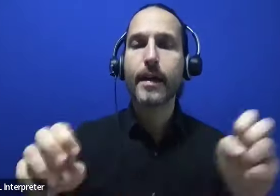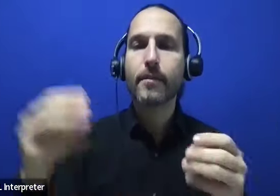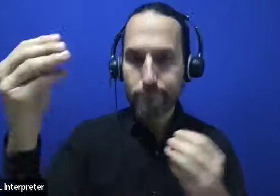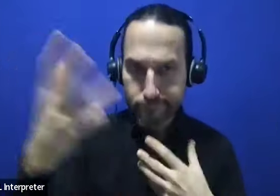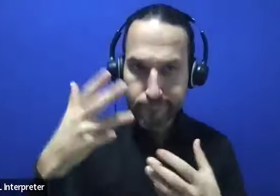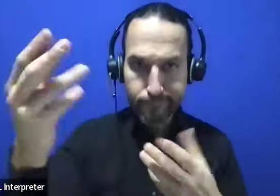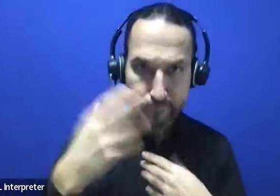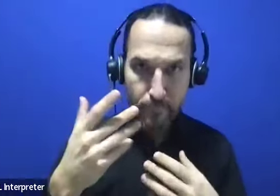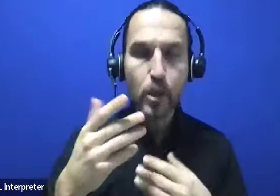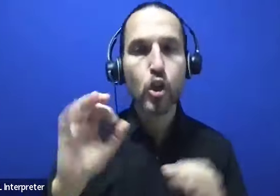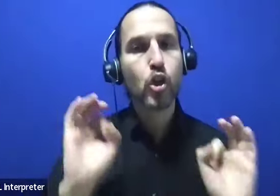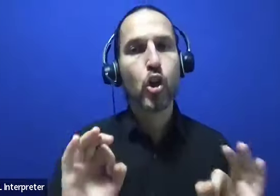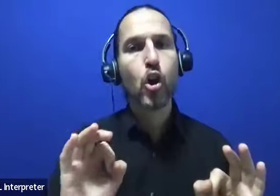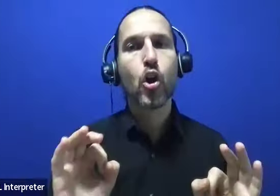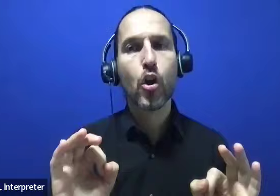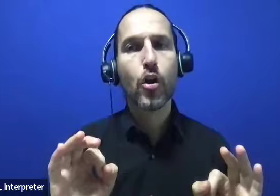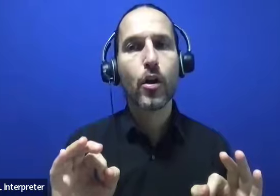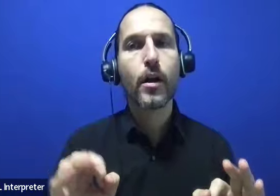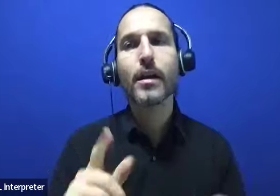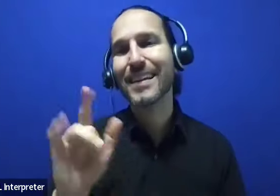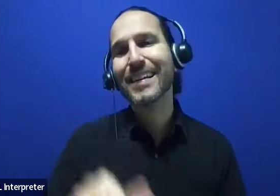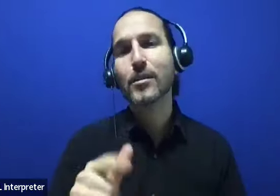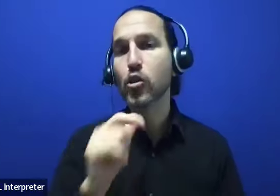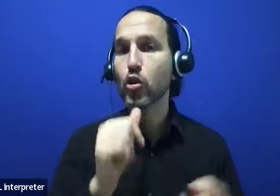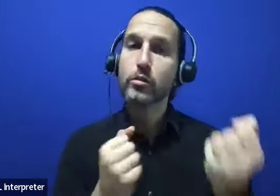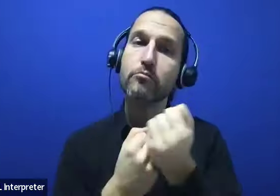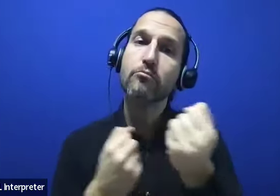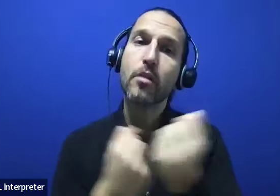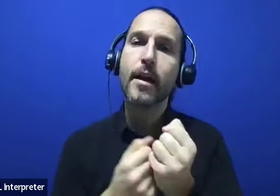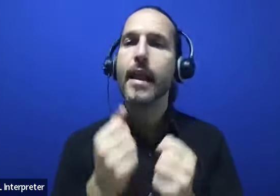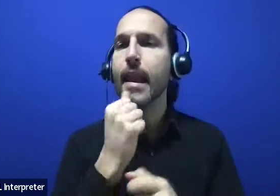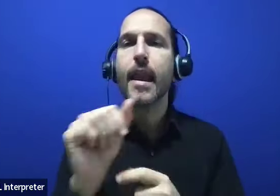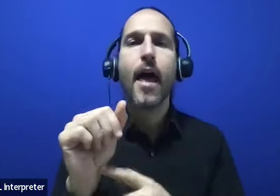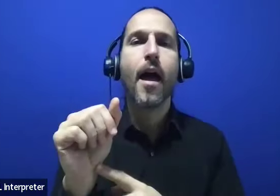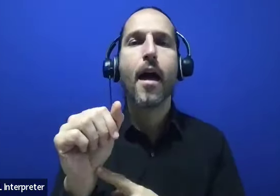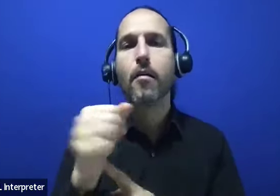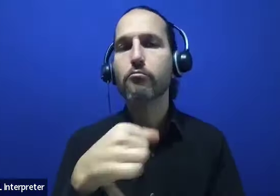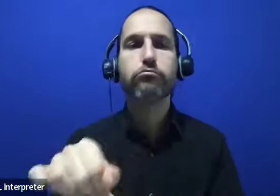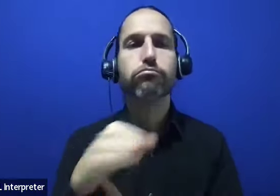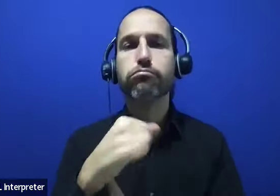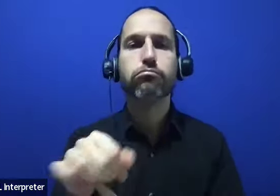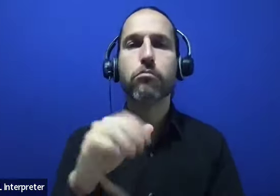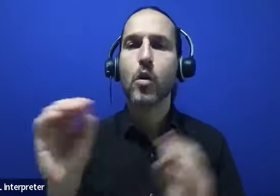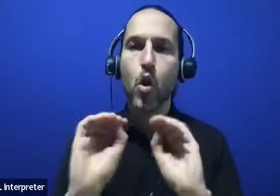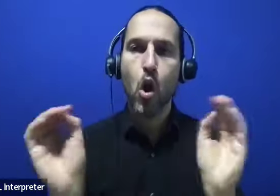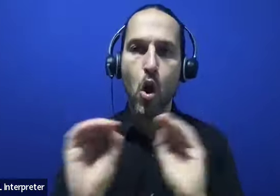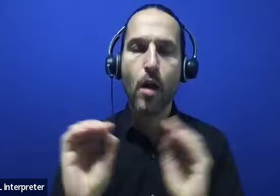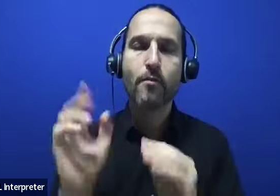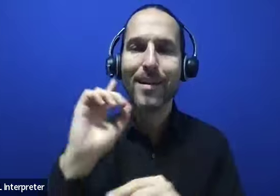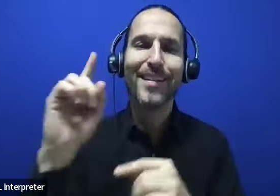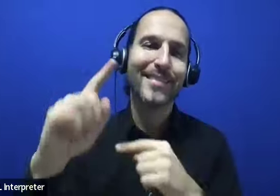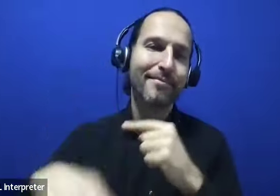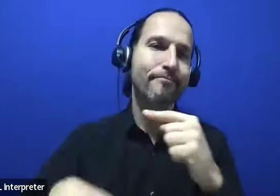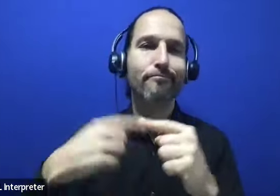feedback. But it's also pretty stable because he's not going to be whipping his body, causing his neck to move because he's upside